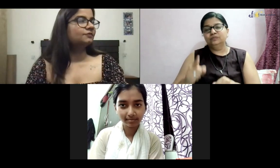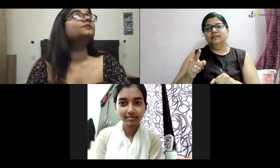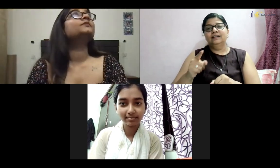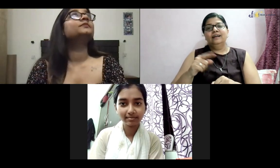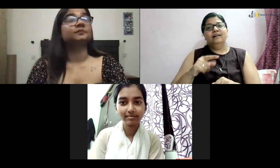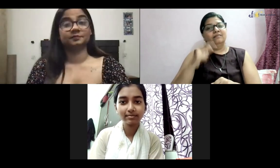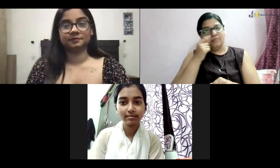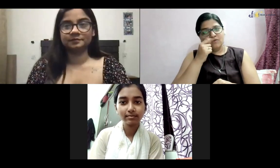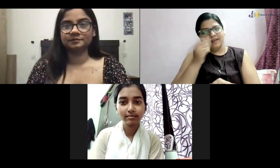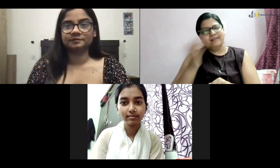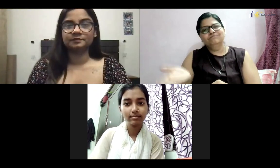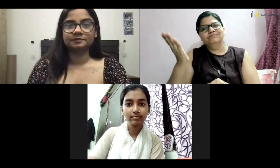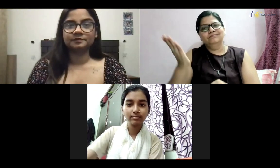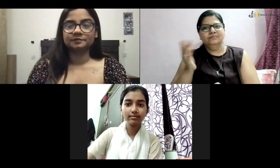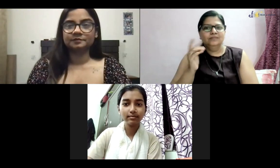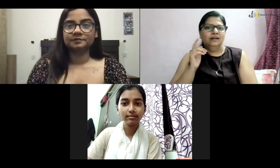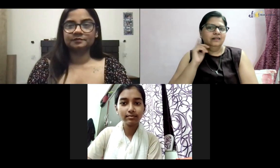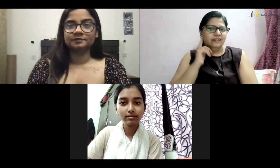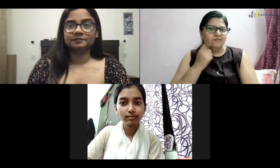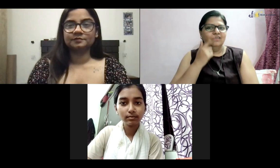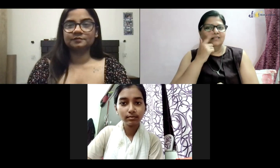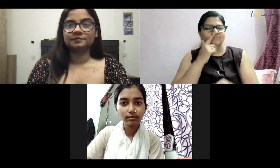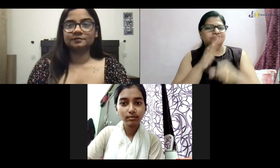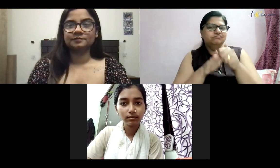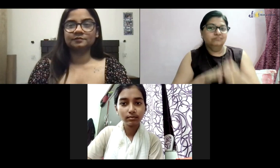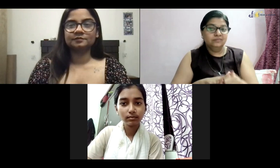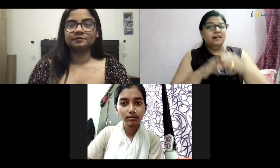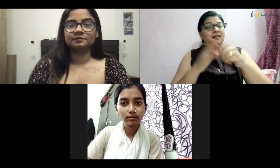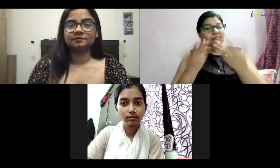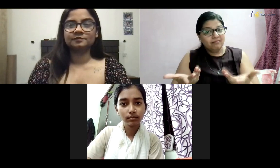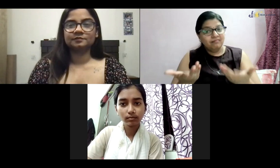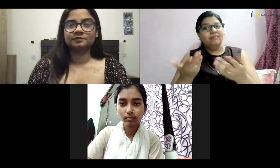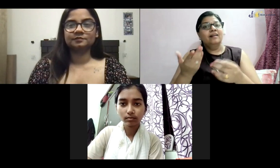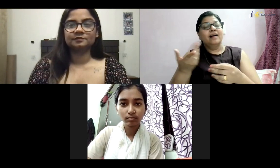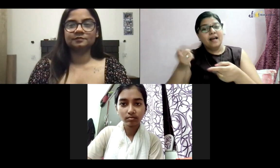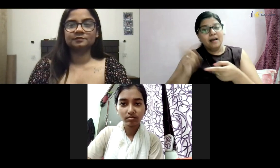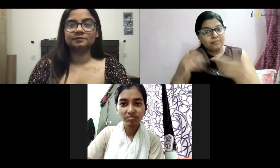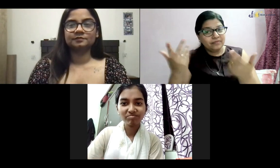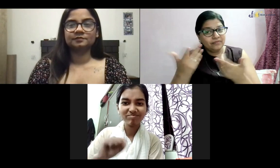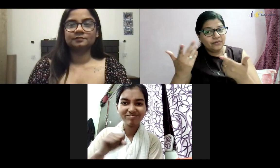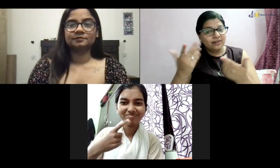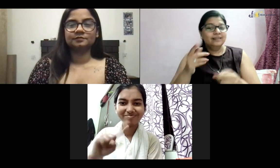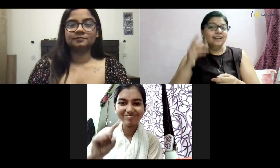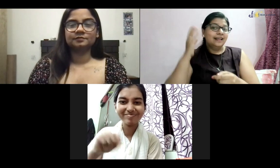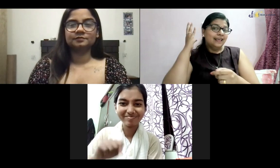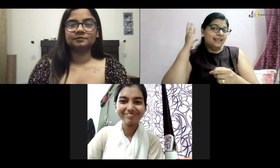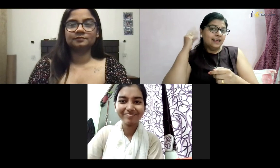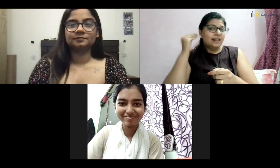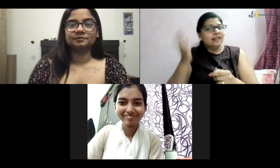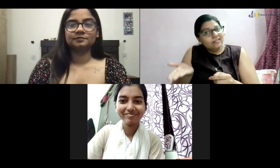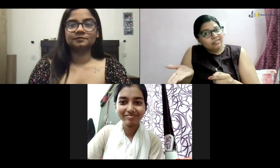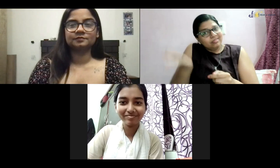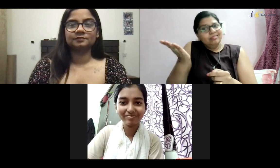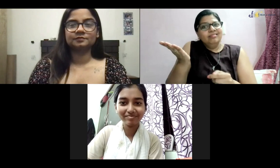So my parents are aware, but yeah, they were asking me things. But there are things which happen. Being a